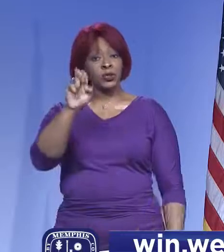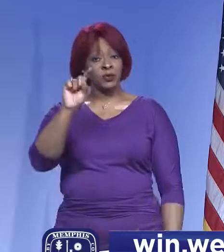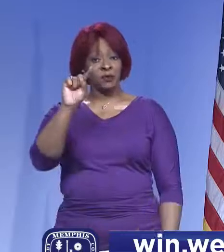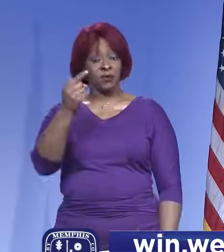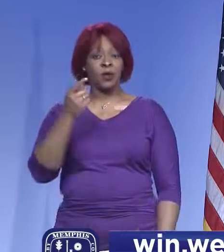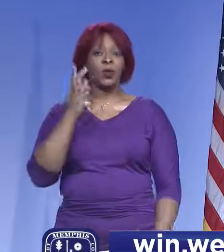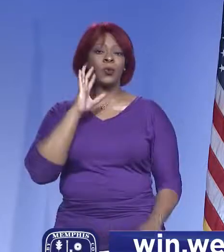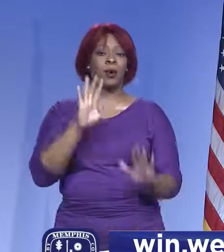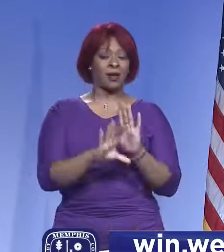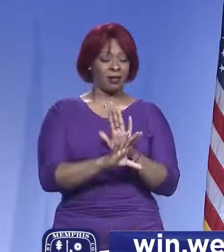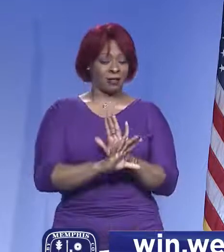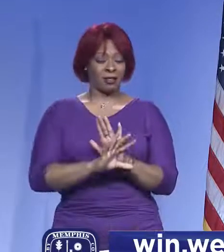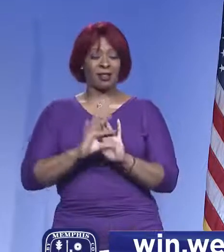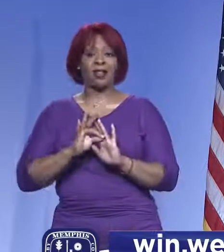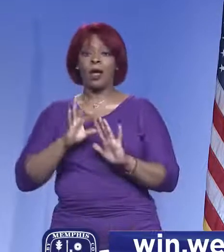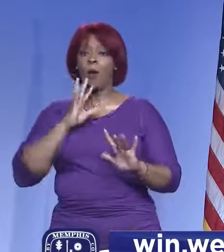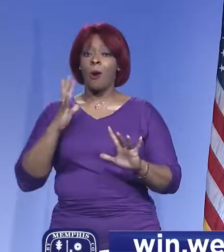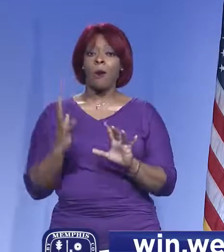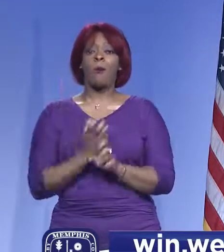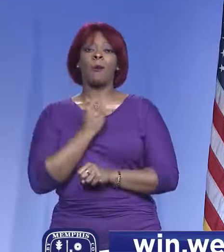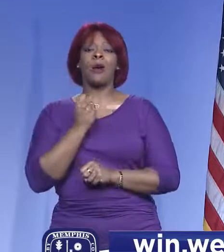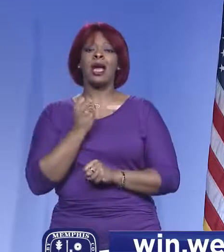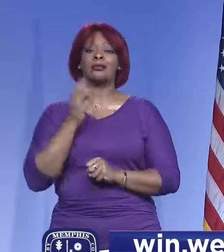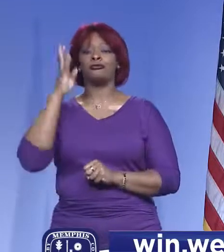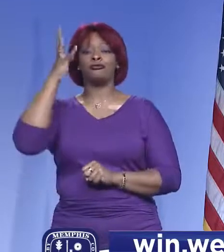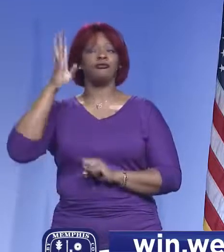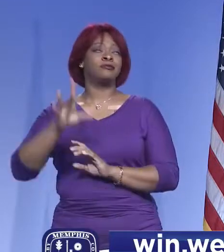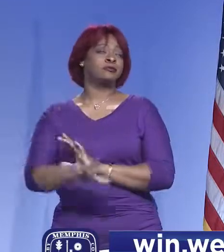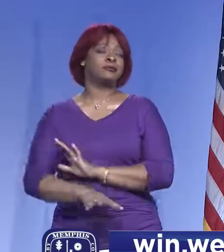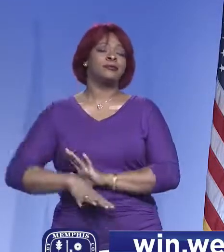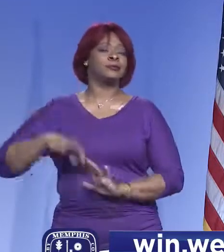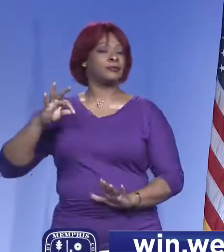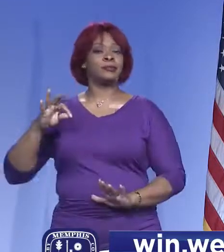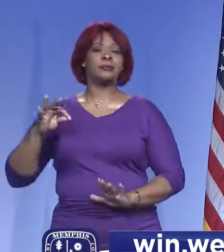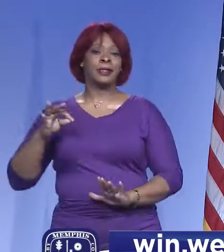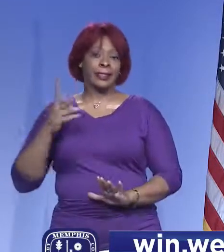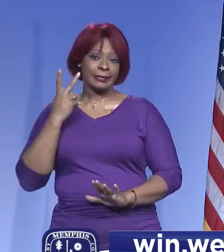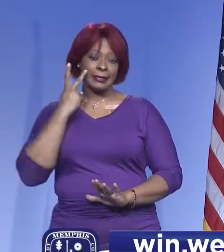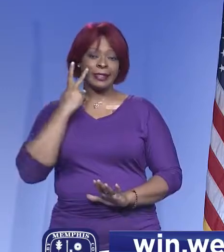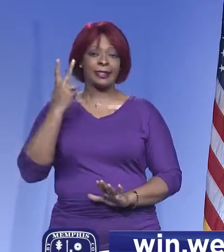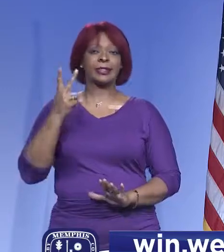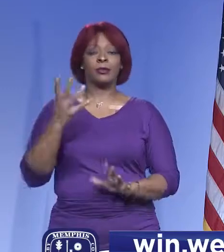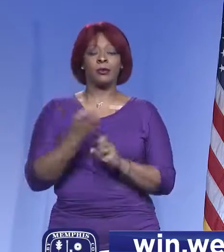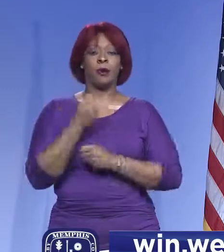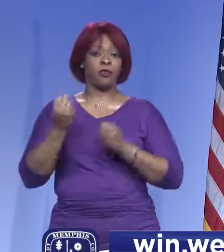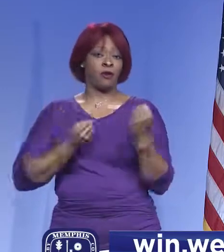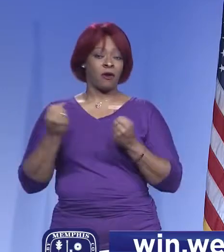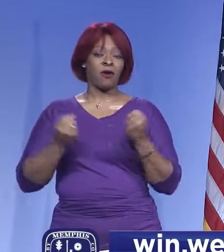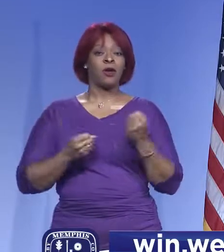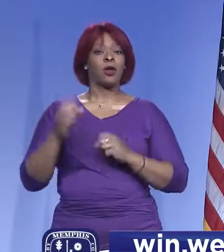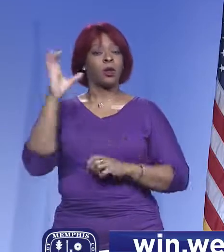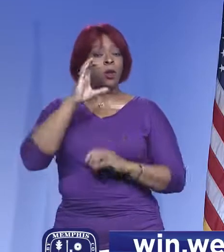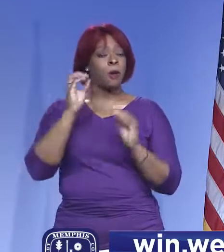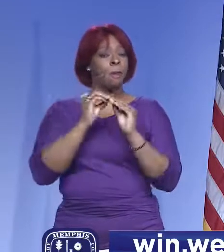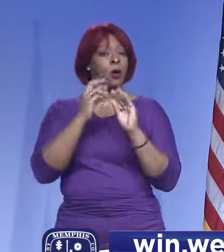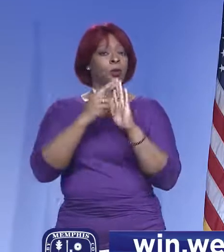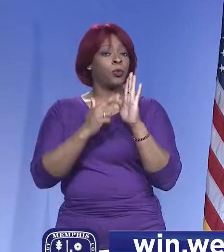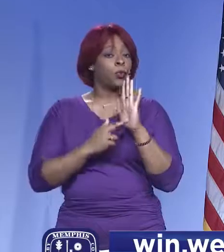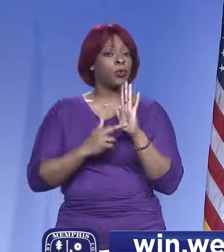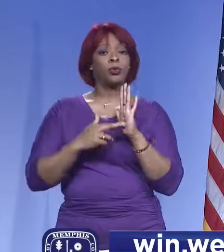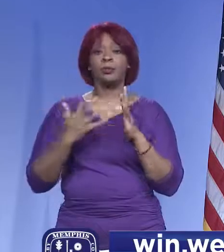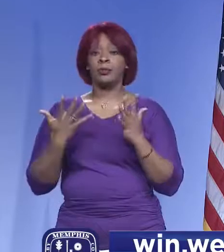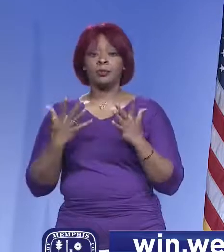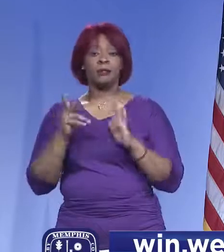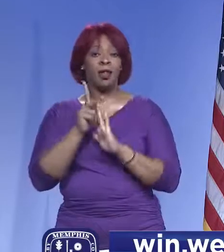will select a winner at random from all of the entries that we have seen. And if you're looking for more rules and